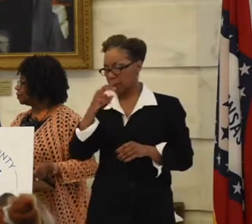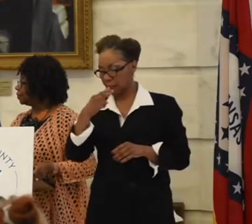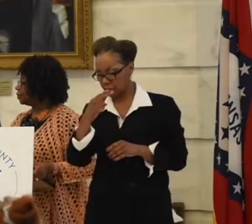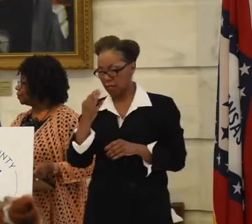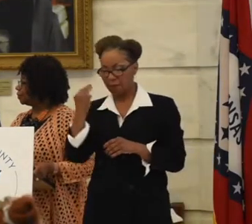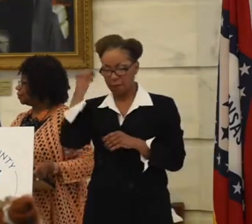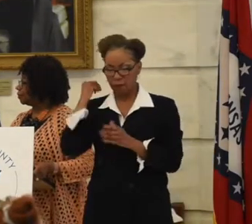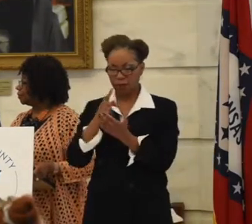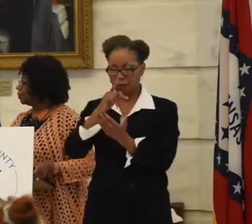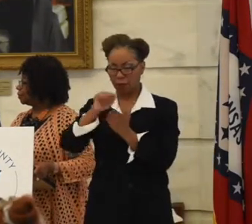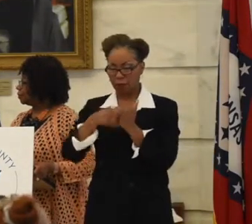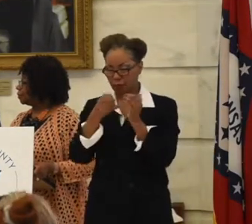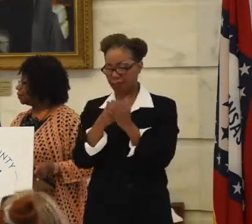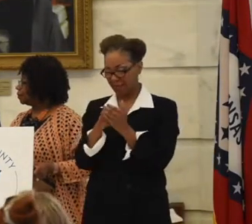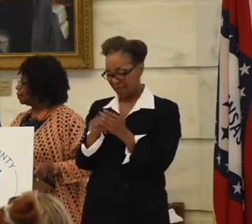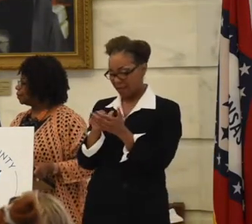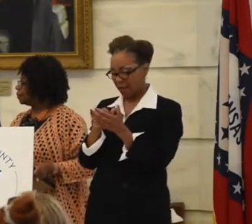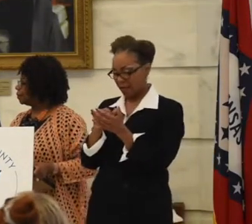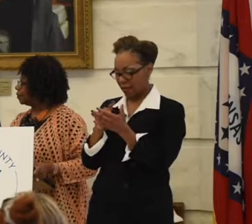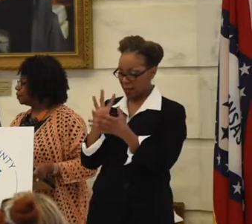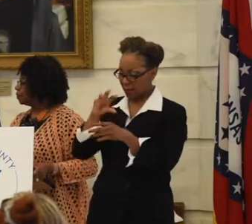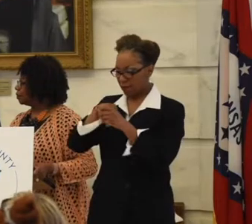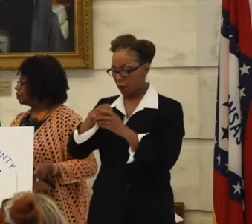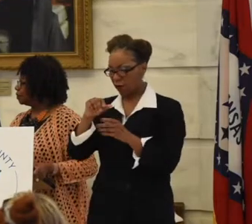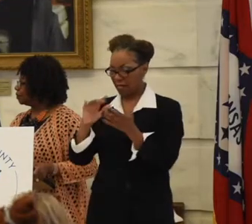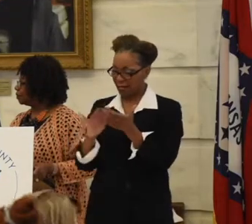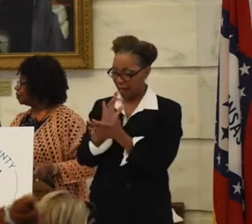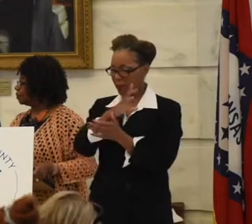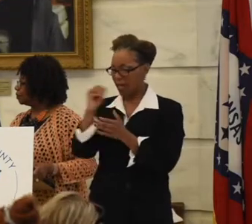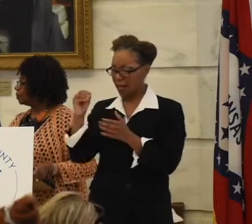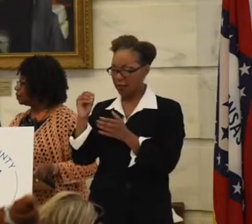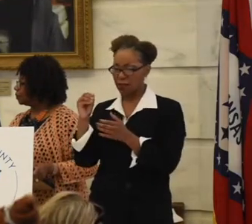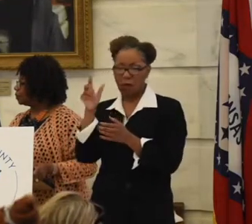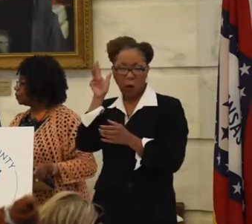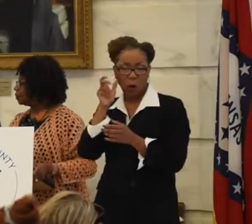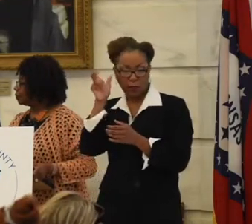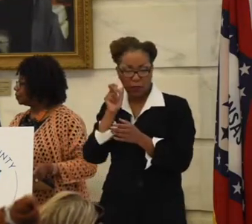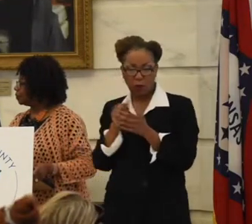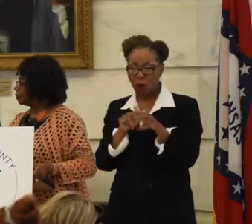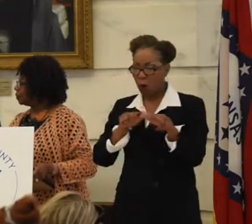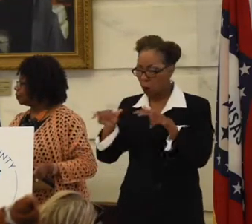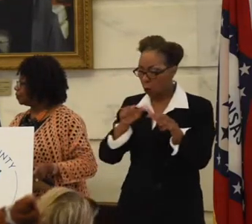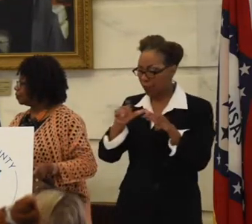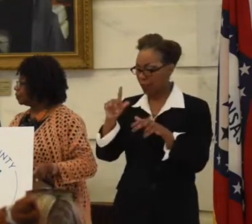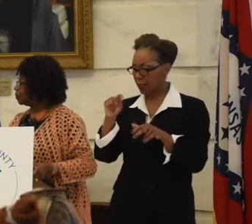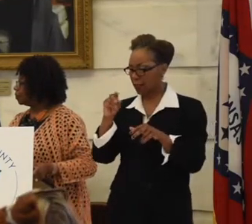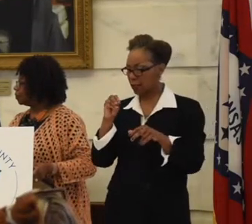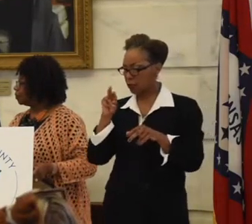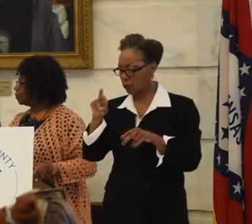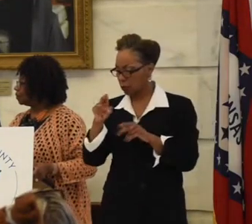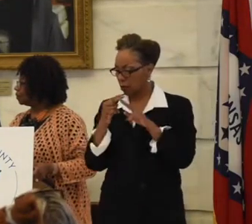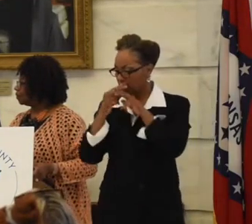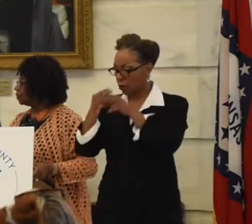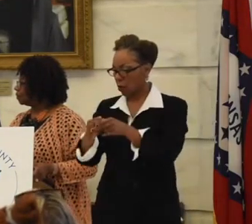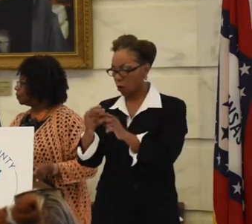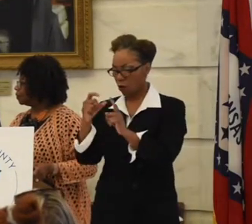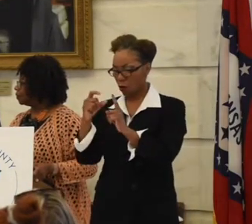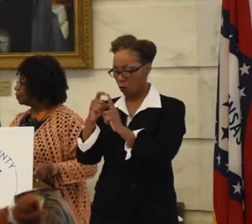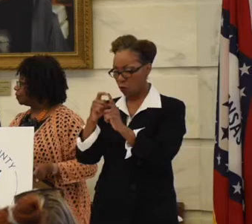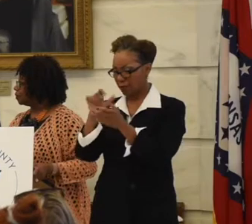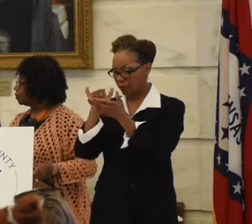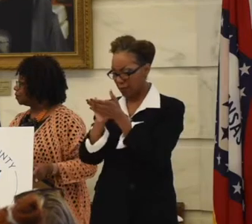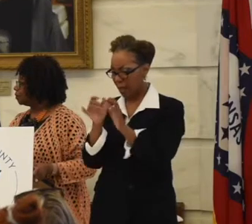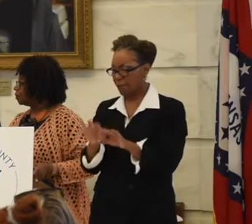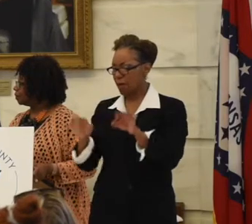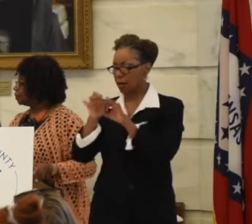Project. The project involves an app and an audio walking tour called Words That Matter, Voices